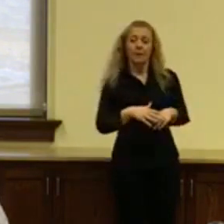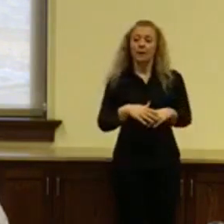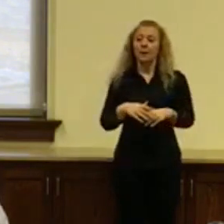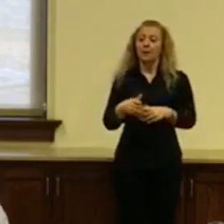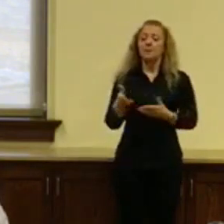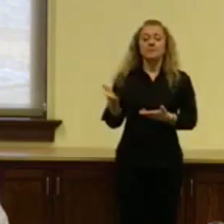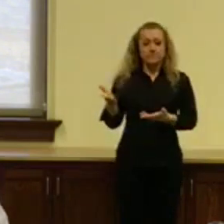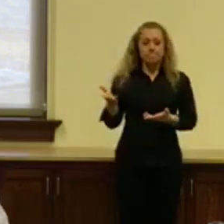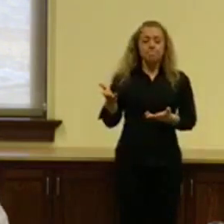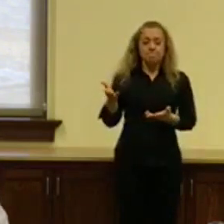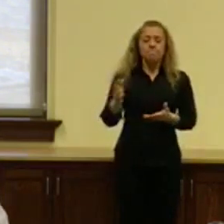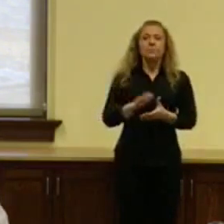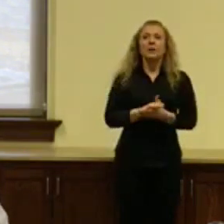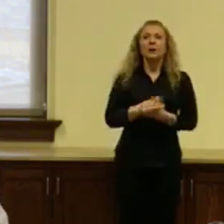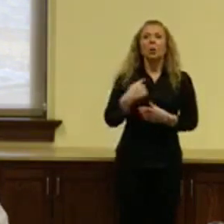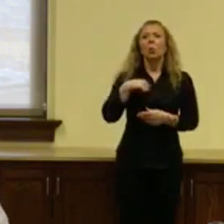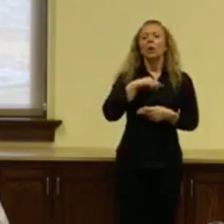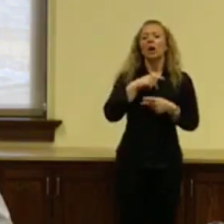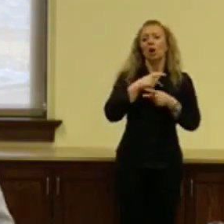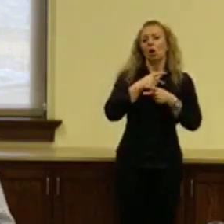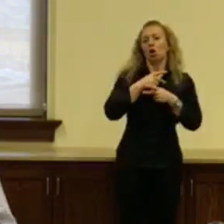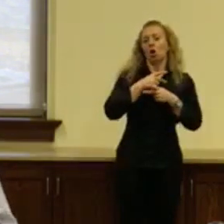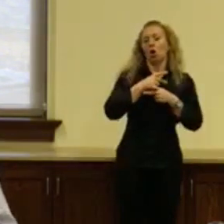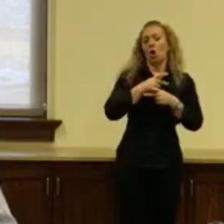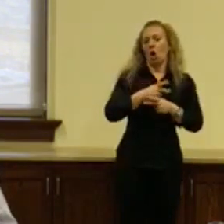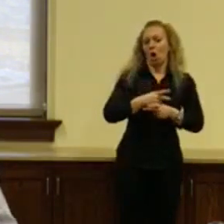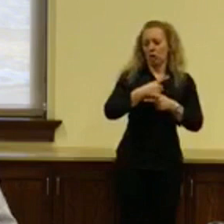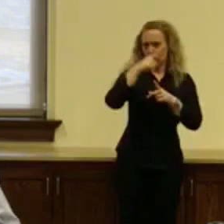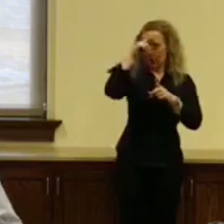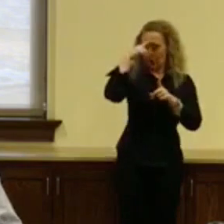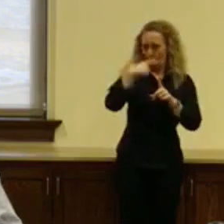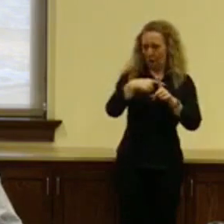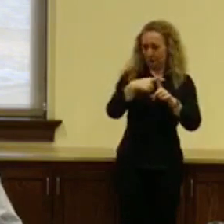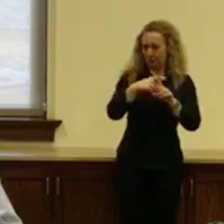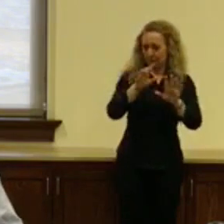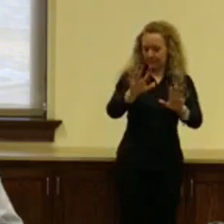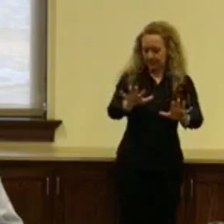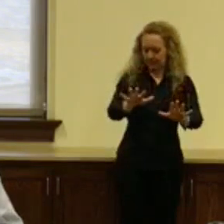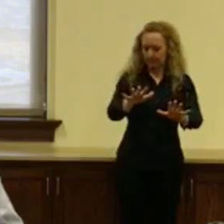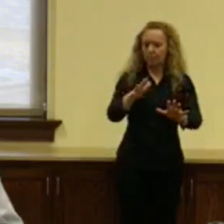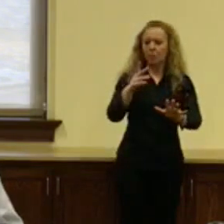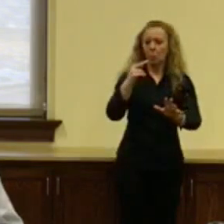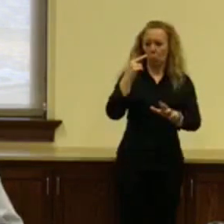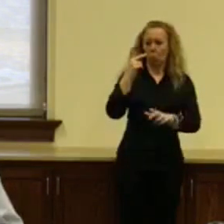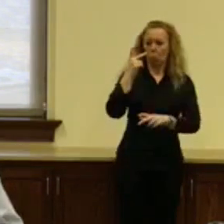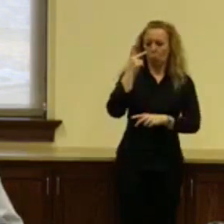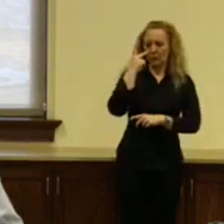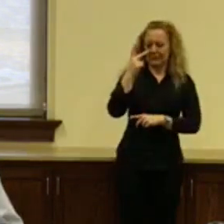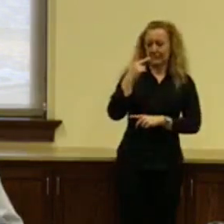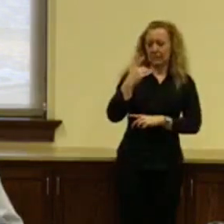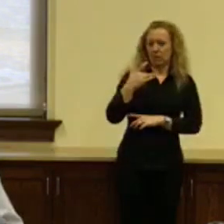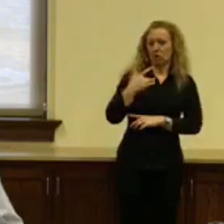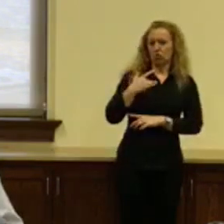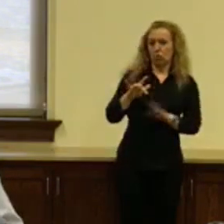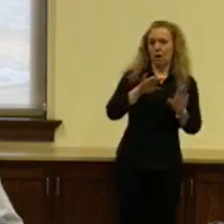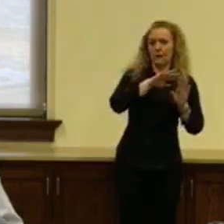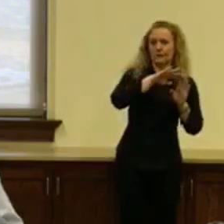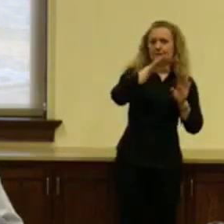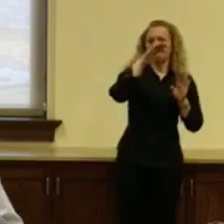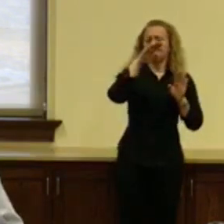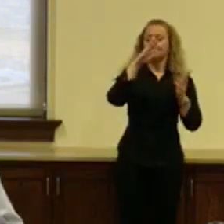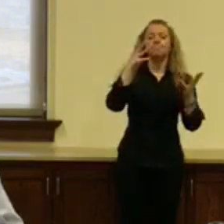I would say we're cautiously optimistic that we're starting to see a trend in that direction. I don't know that we have